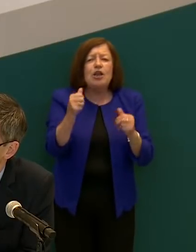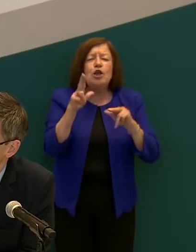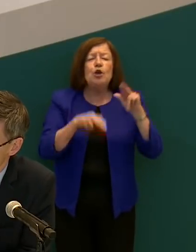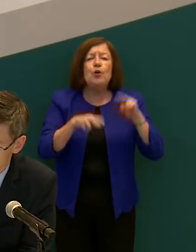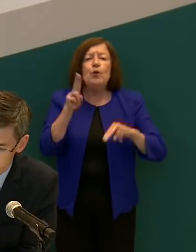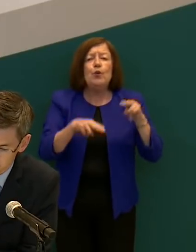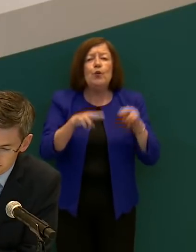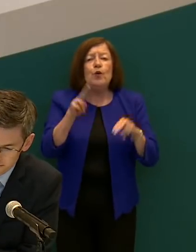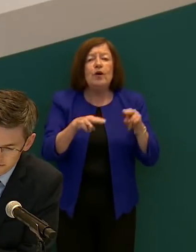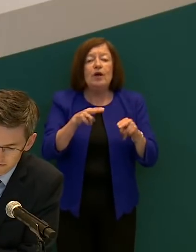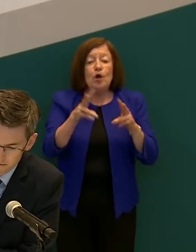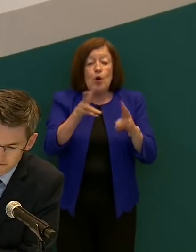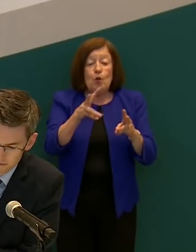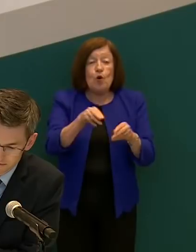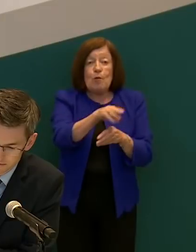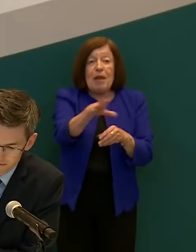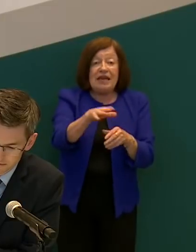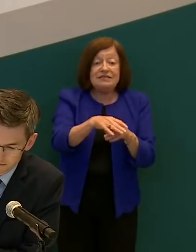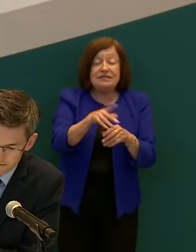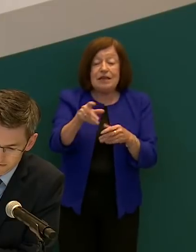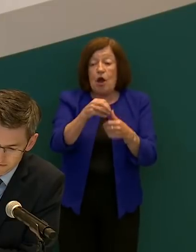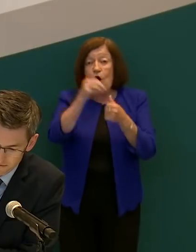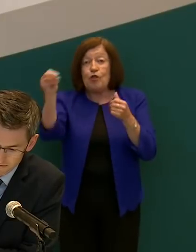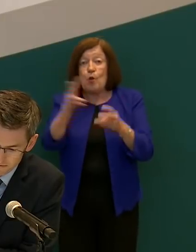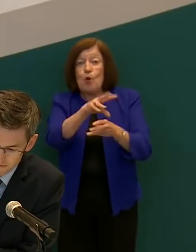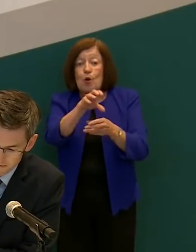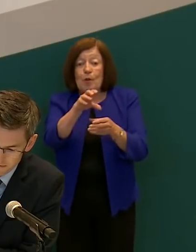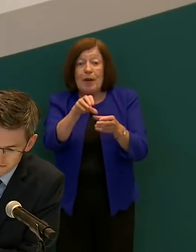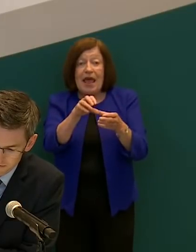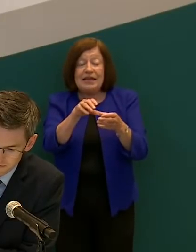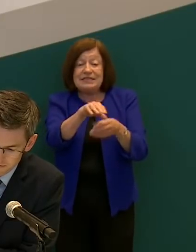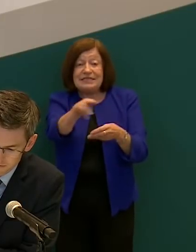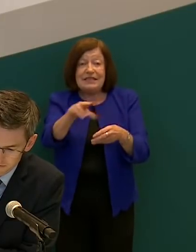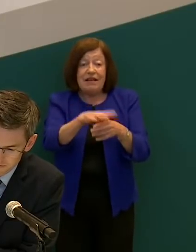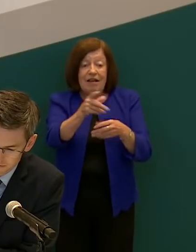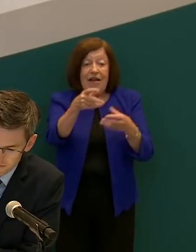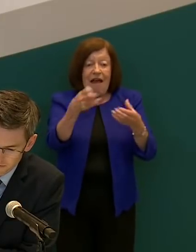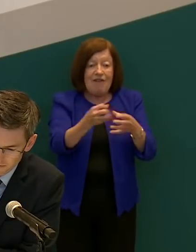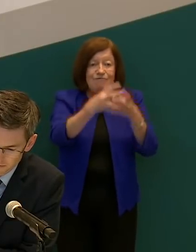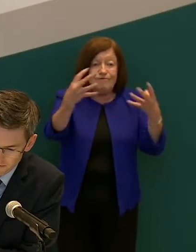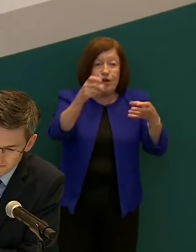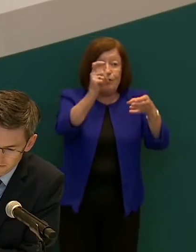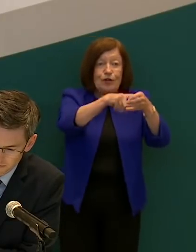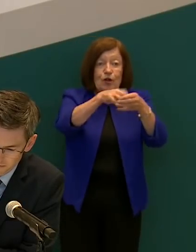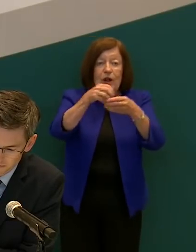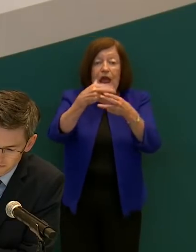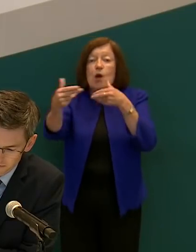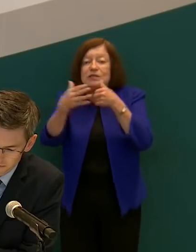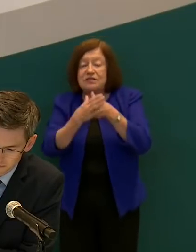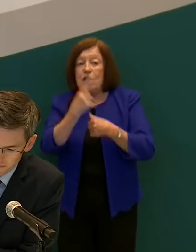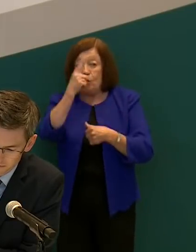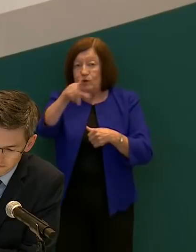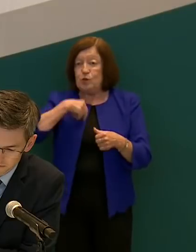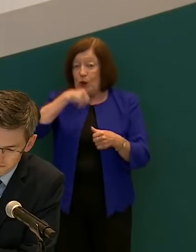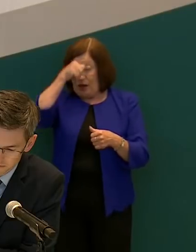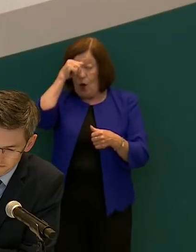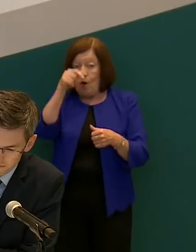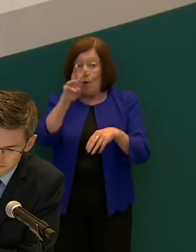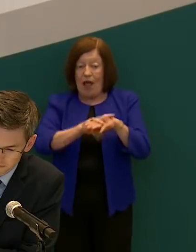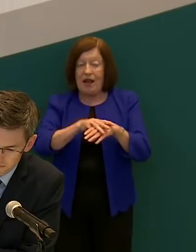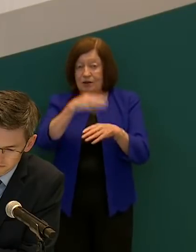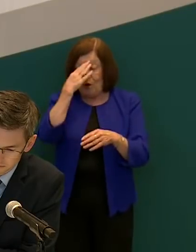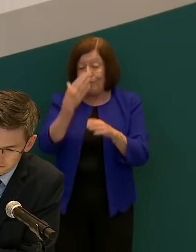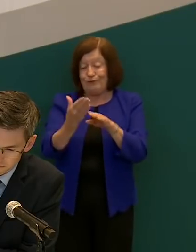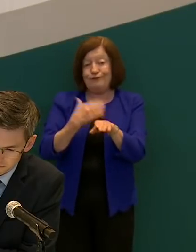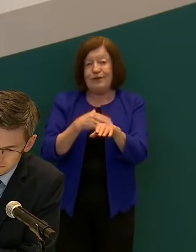new significant workplace clusters or categories of clusters outside of the ones that have been well documented in the